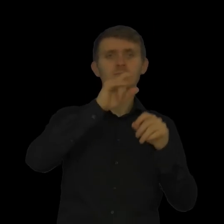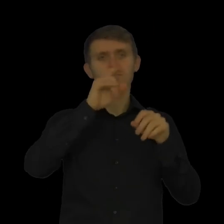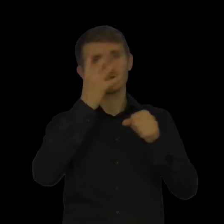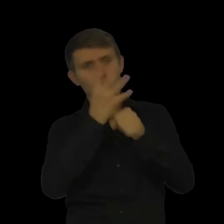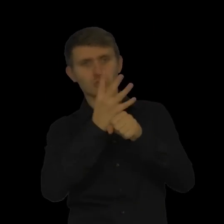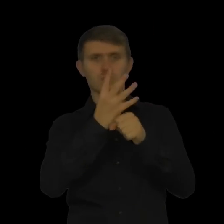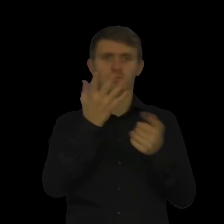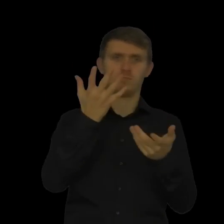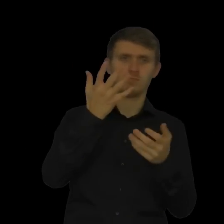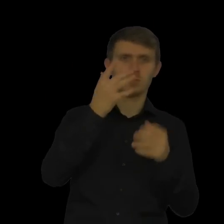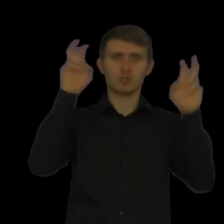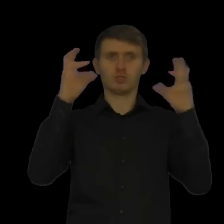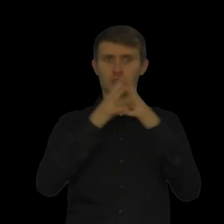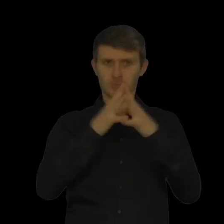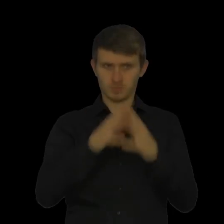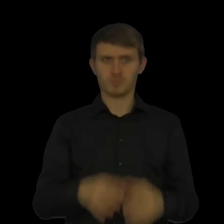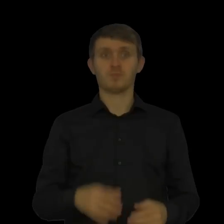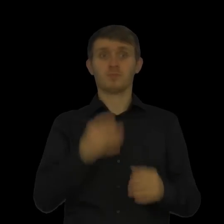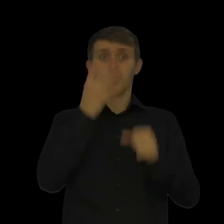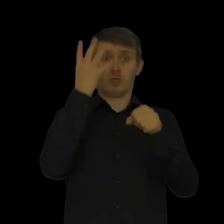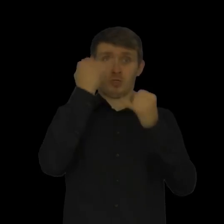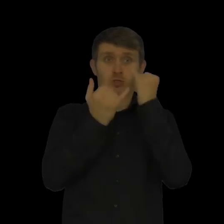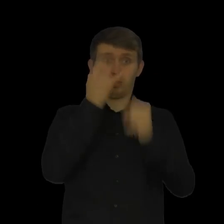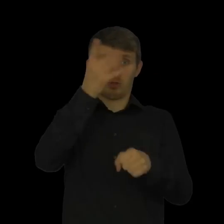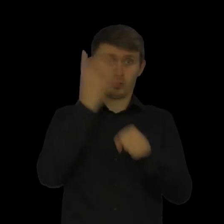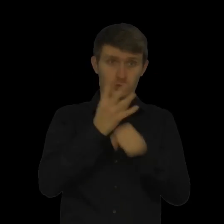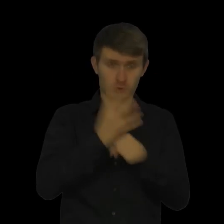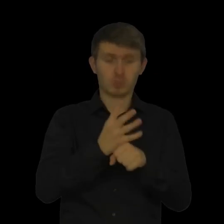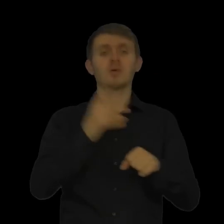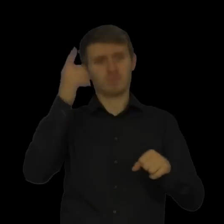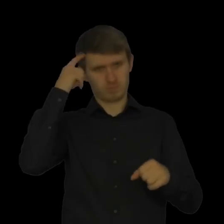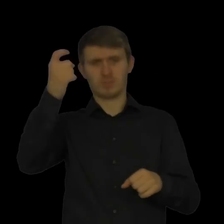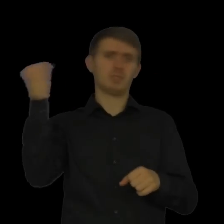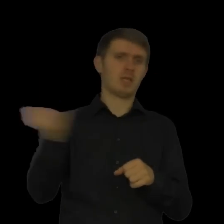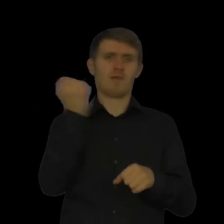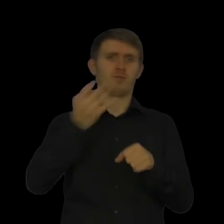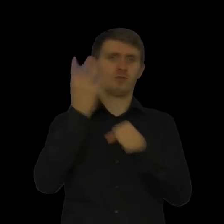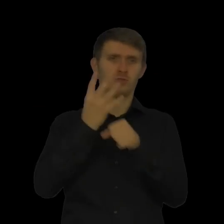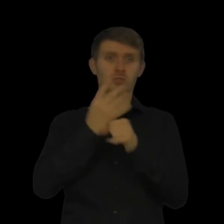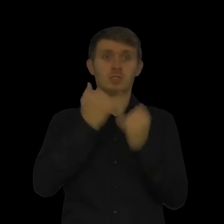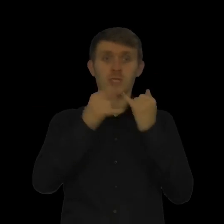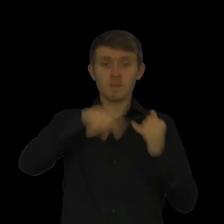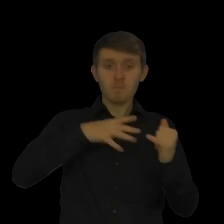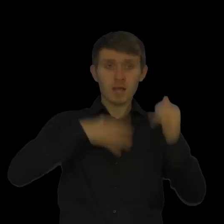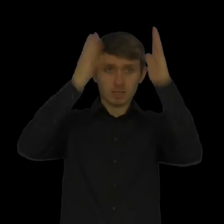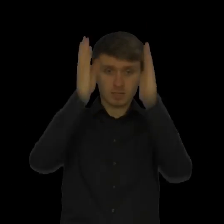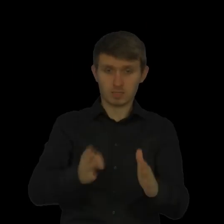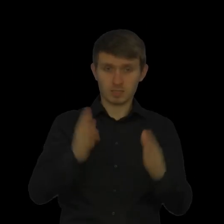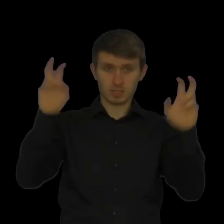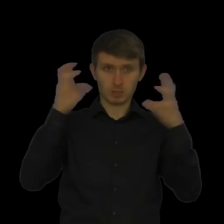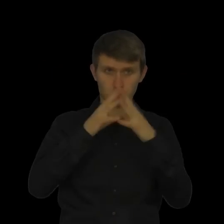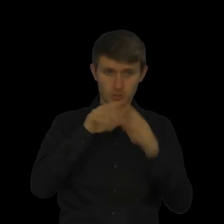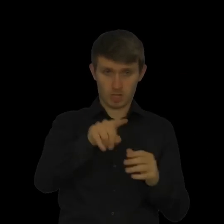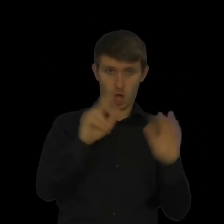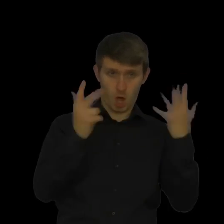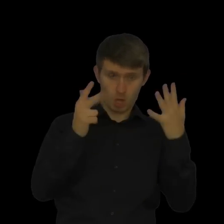adding 40s. The fact that it's in the 10's place represents that or the fact that the four is in the 10th's place shows that it represents 40. The fact that the eight's